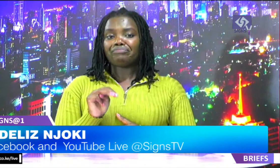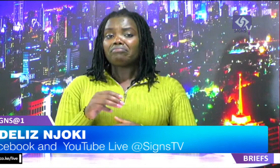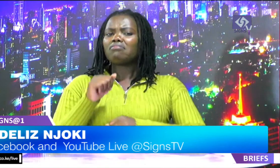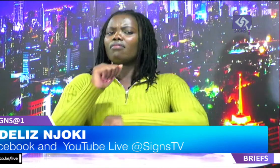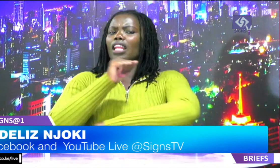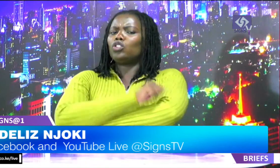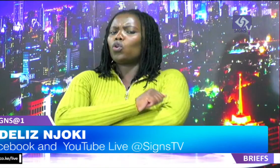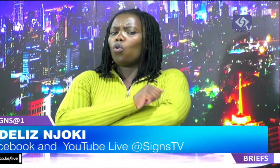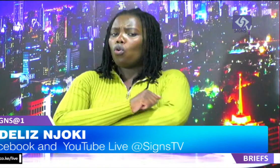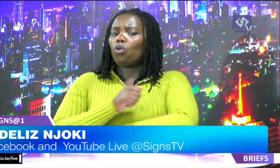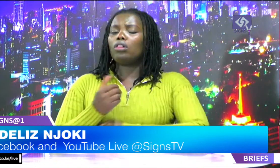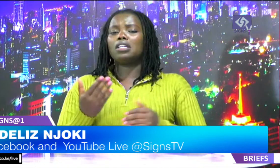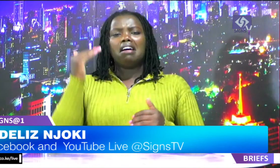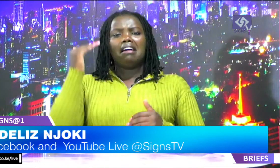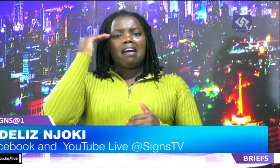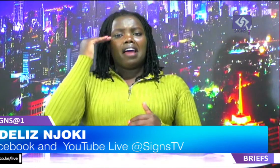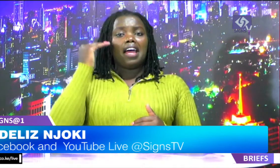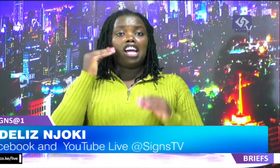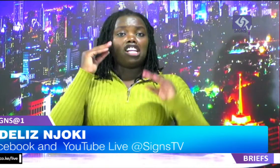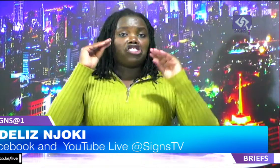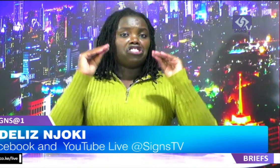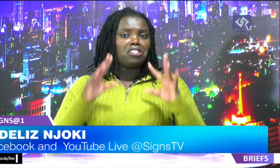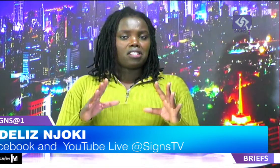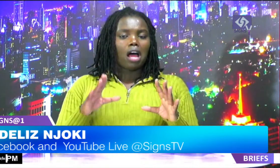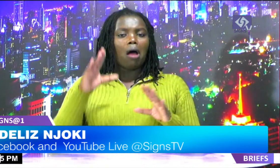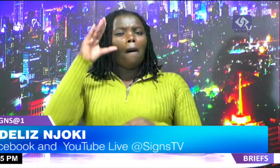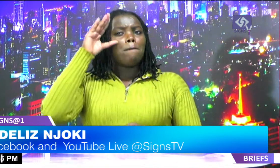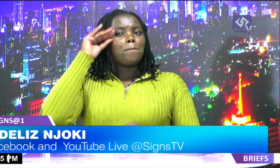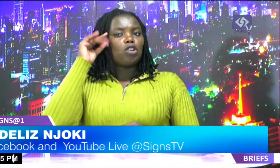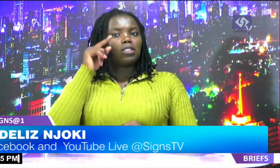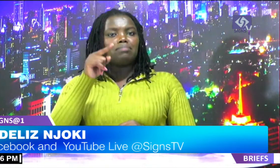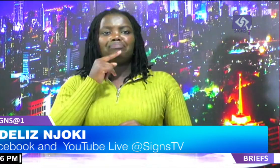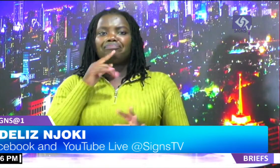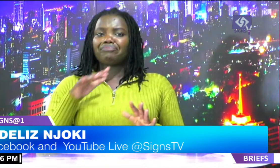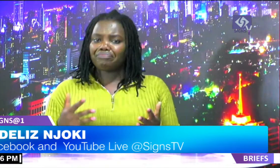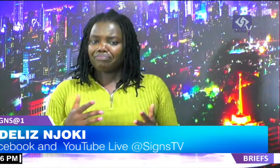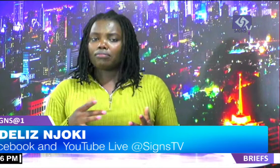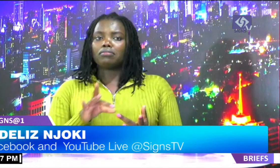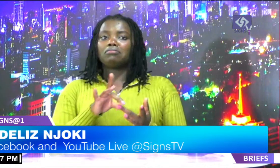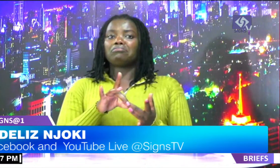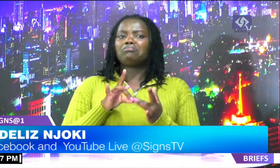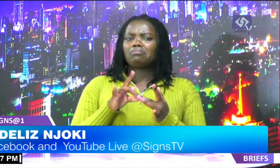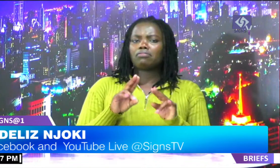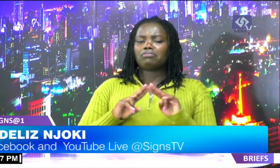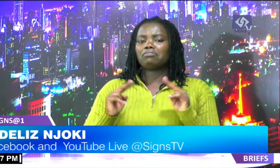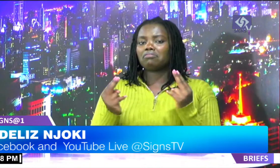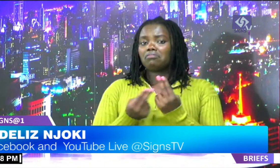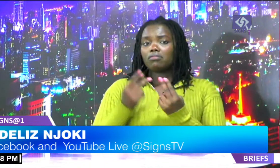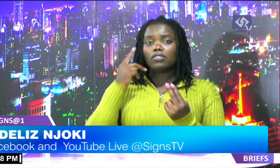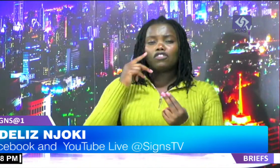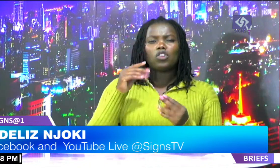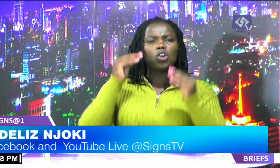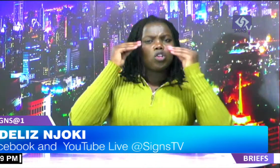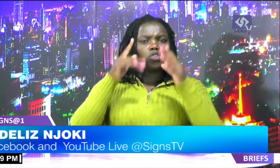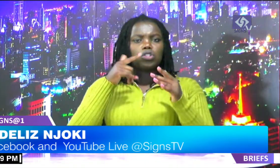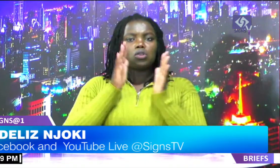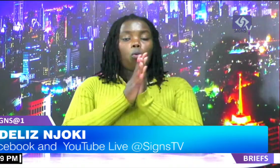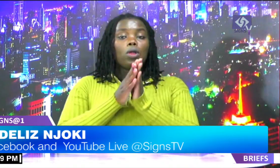3 million. The school head teacher, Moses Miranda, said